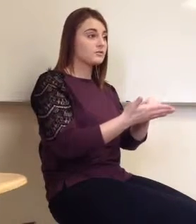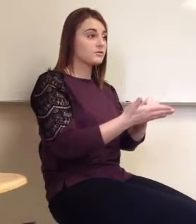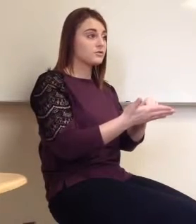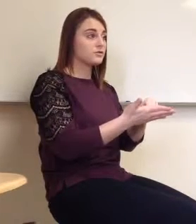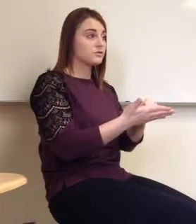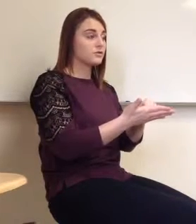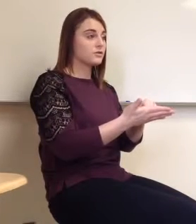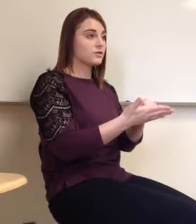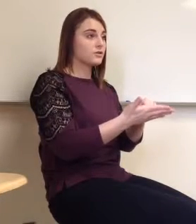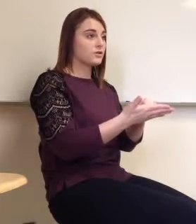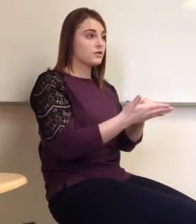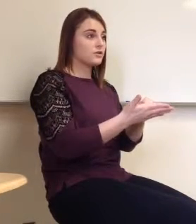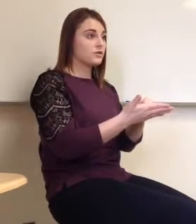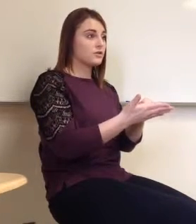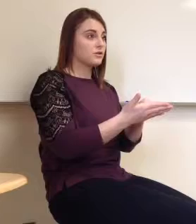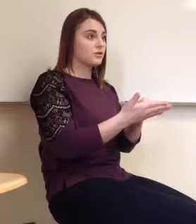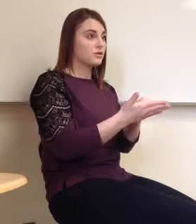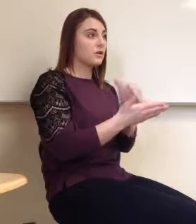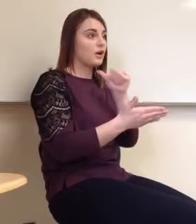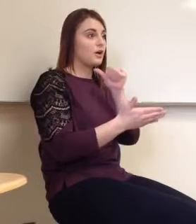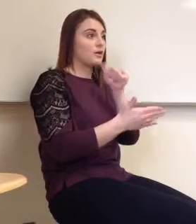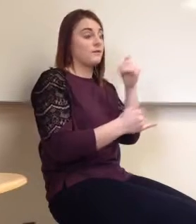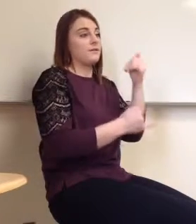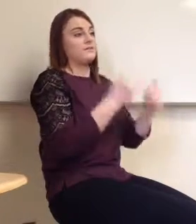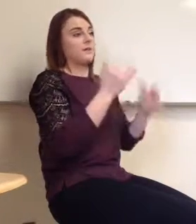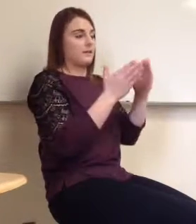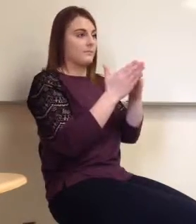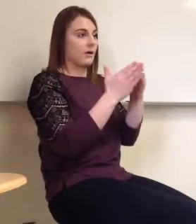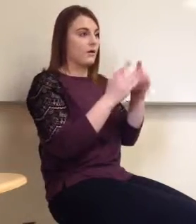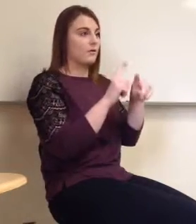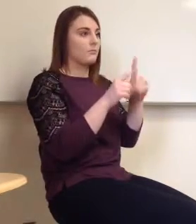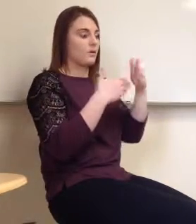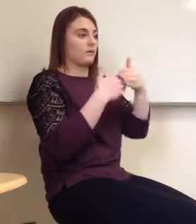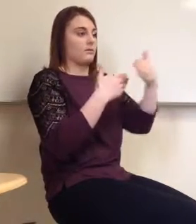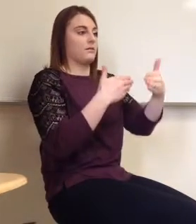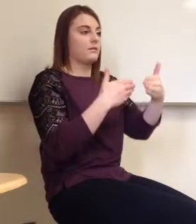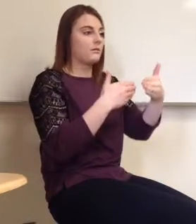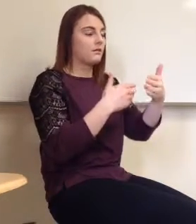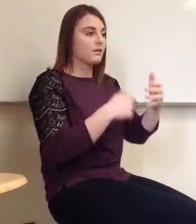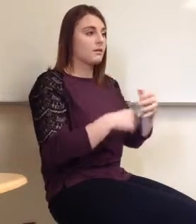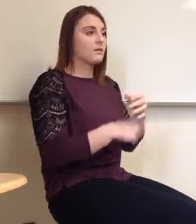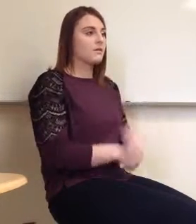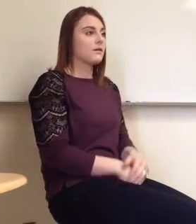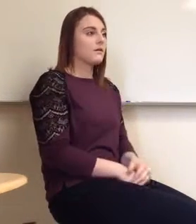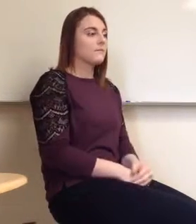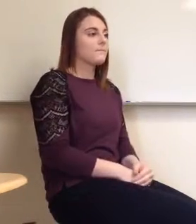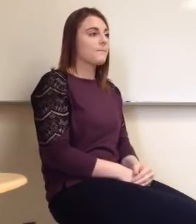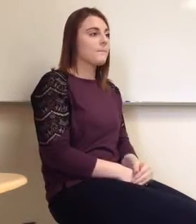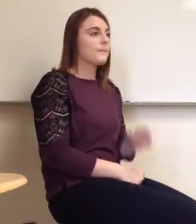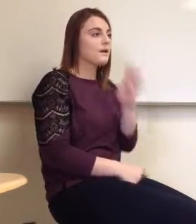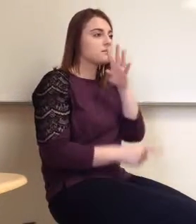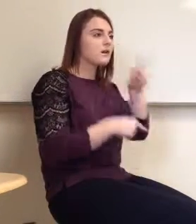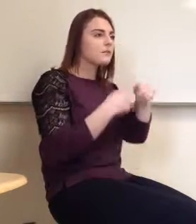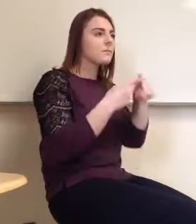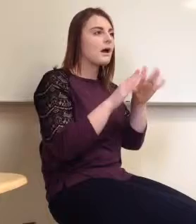last one, but the one just before, he also talks about how he loved books, he